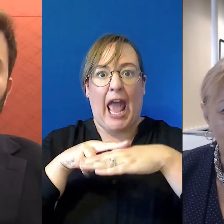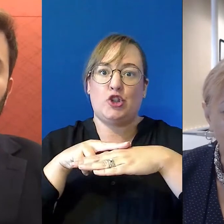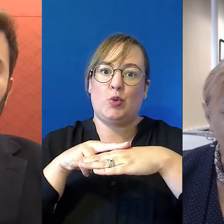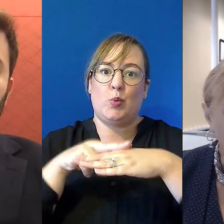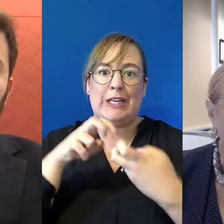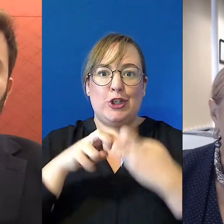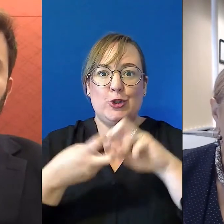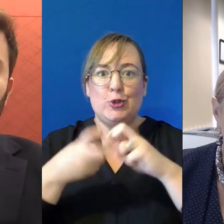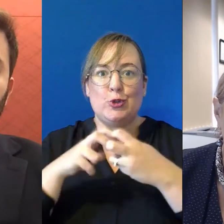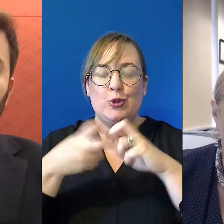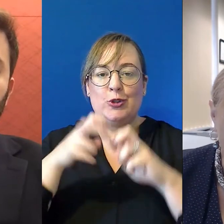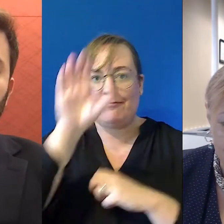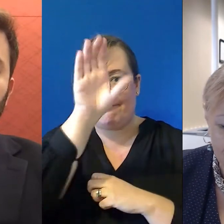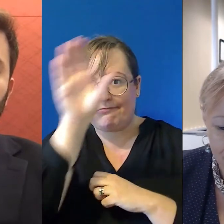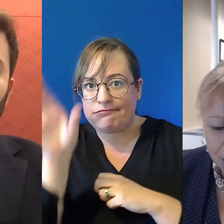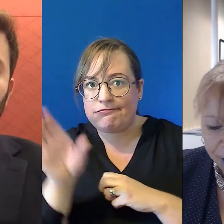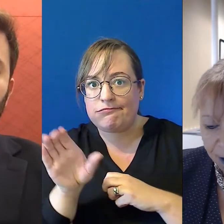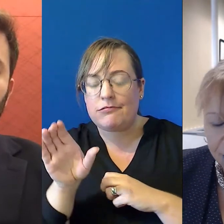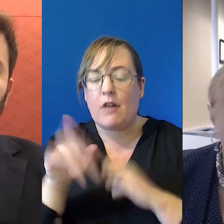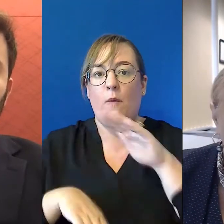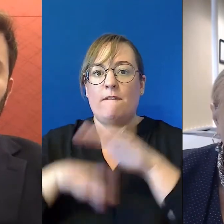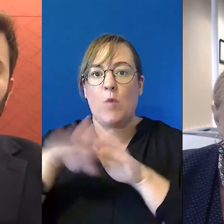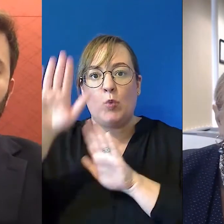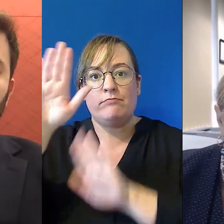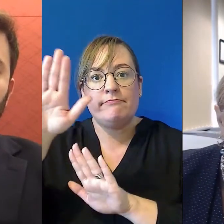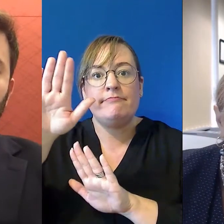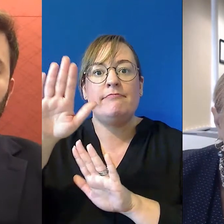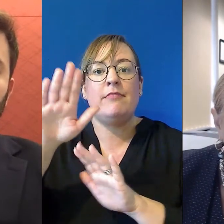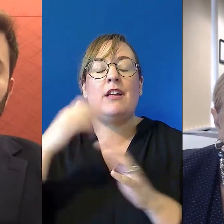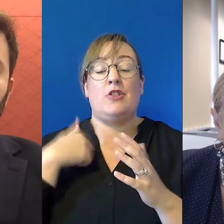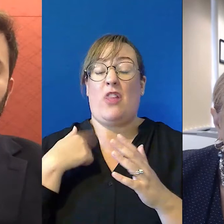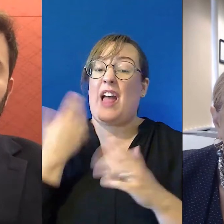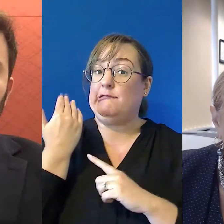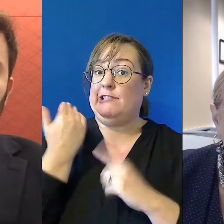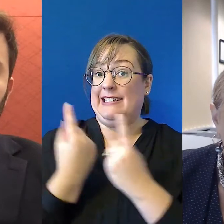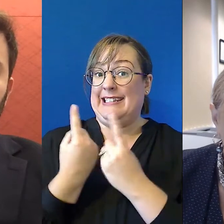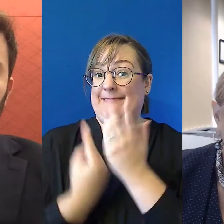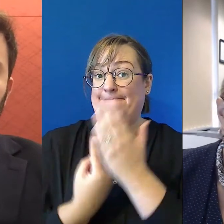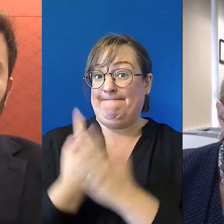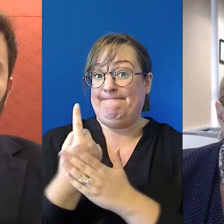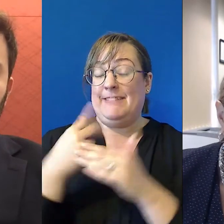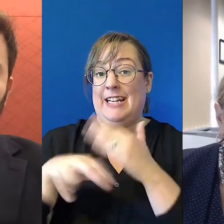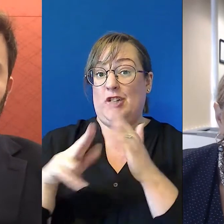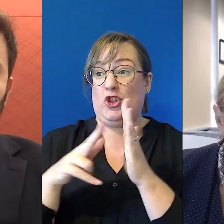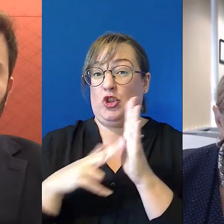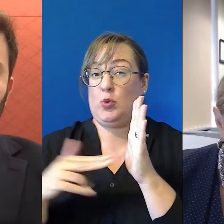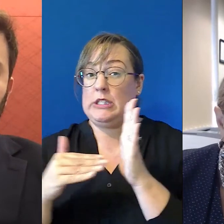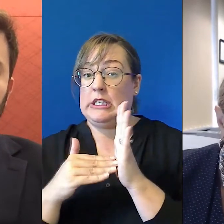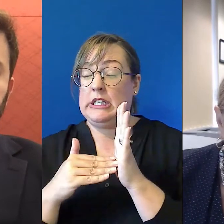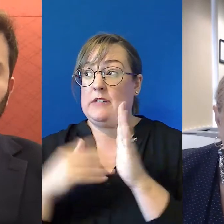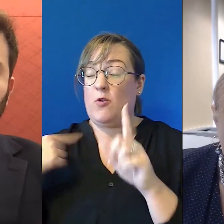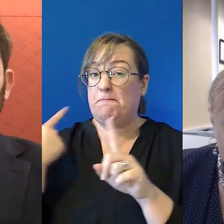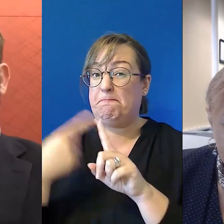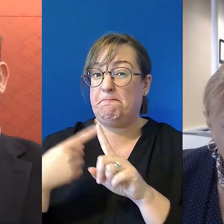great step forward, because that's a recent initiative that's been happening in New Zealand for about the last 5-6